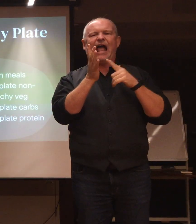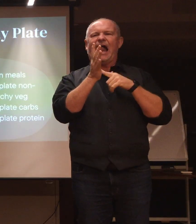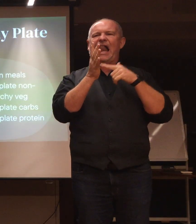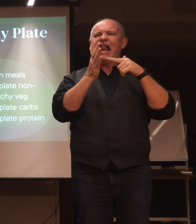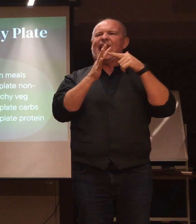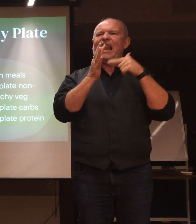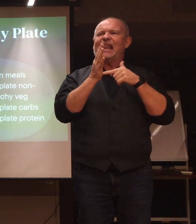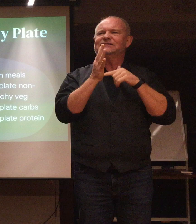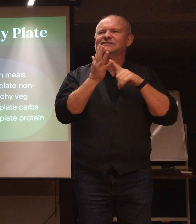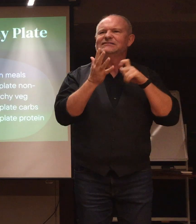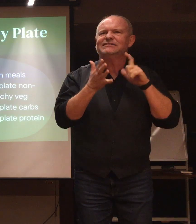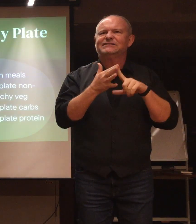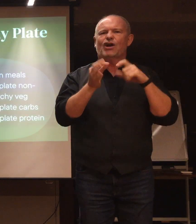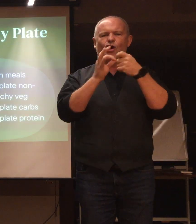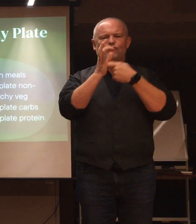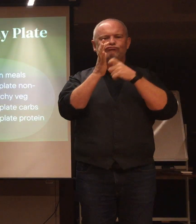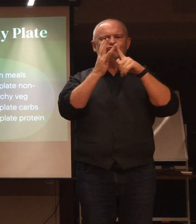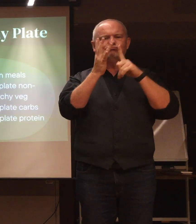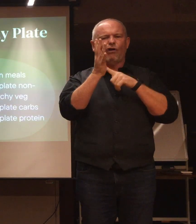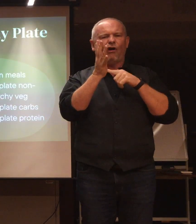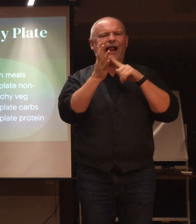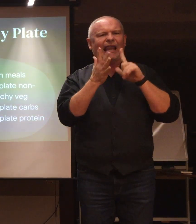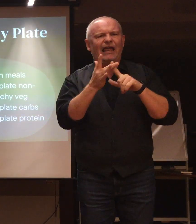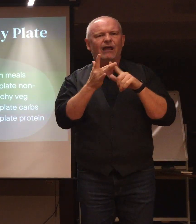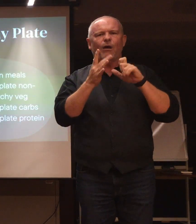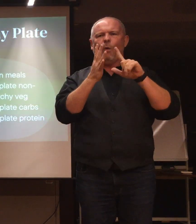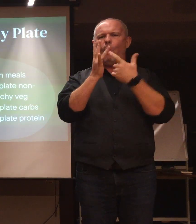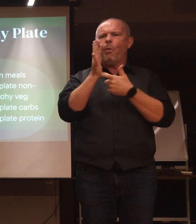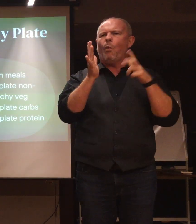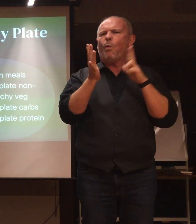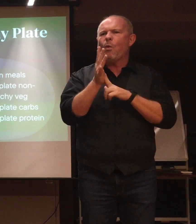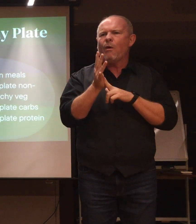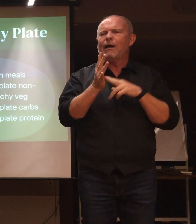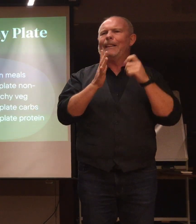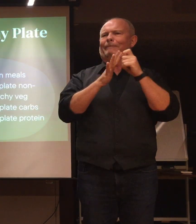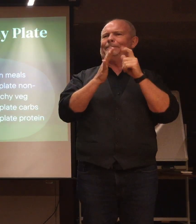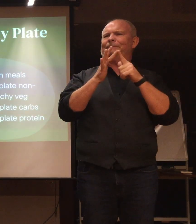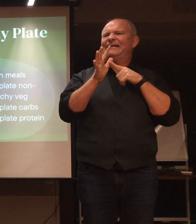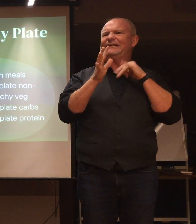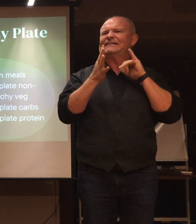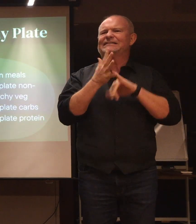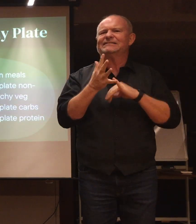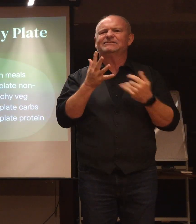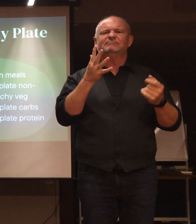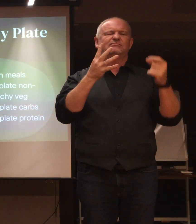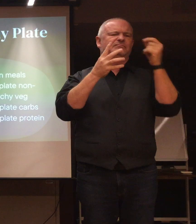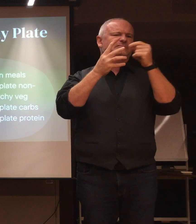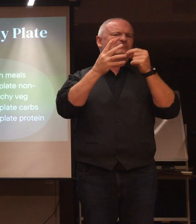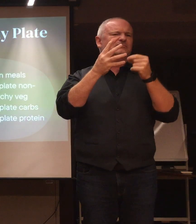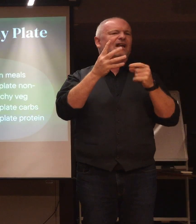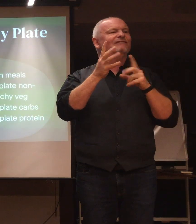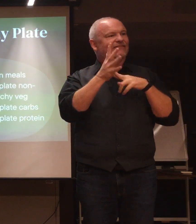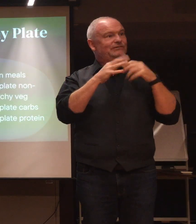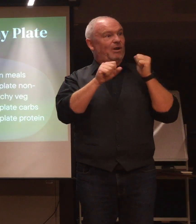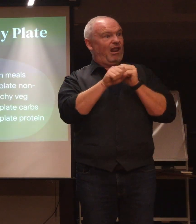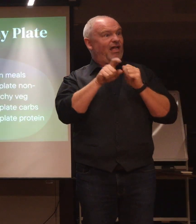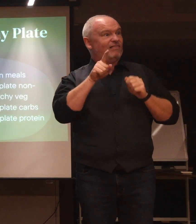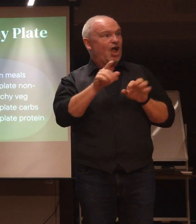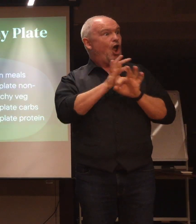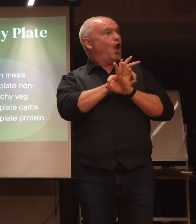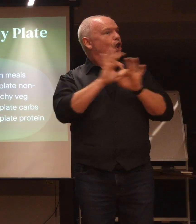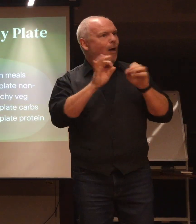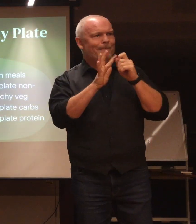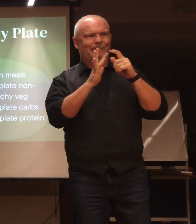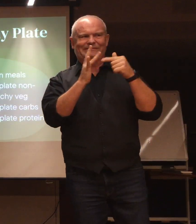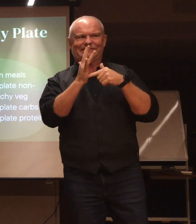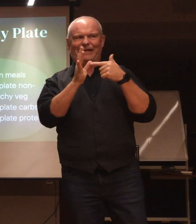lettuce, broccoli, corn, peas, those kinds of vegetables that are not